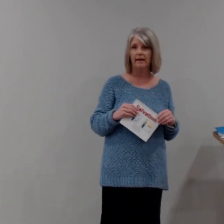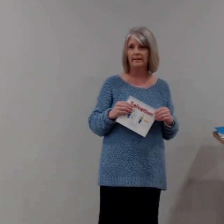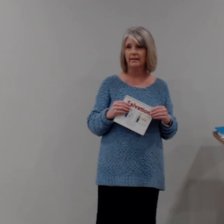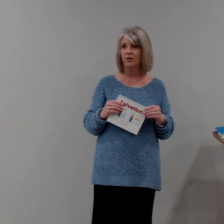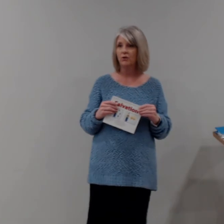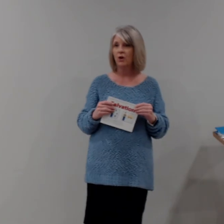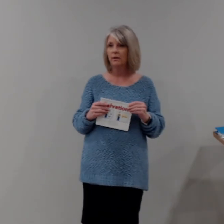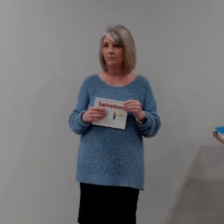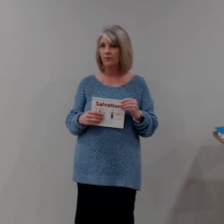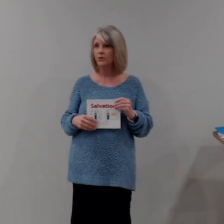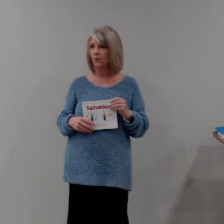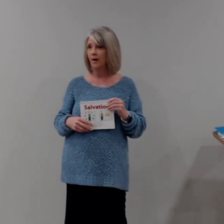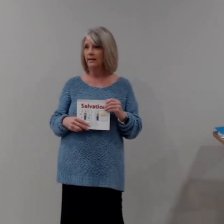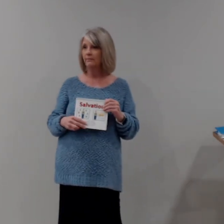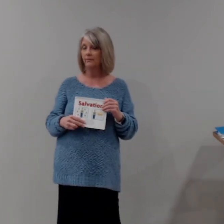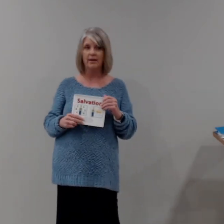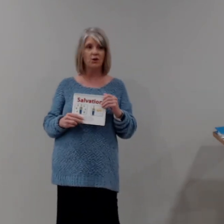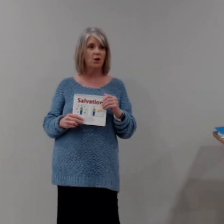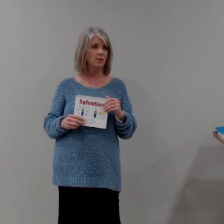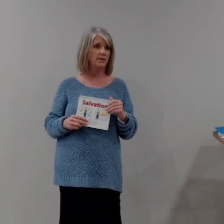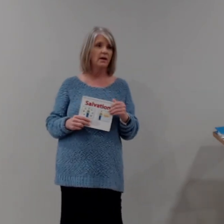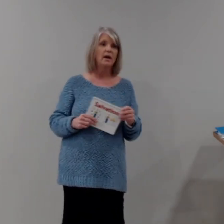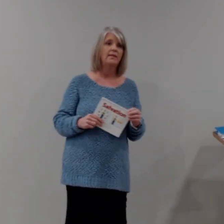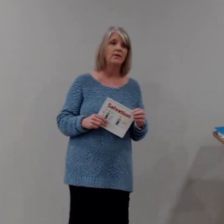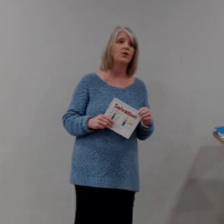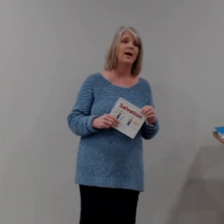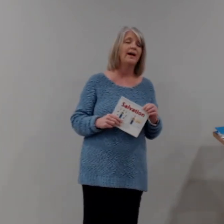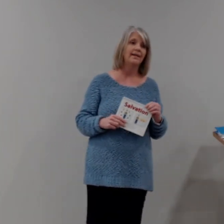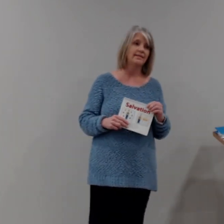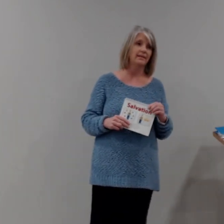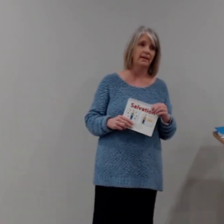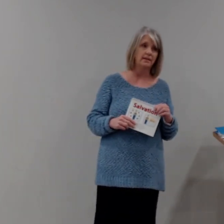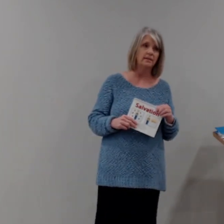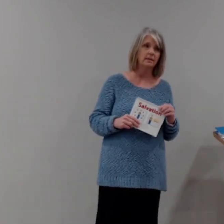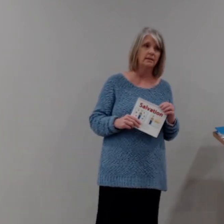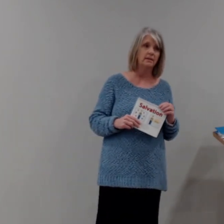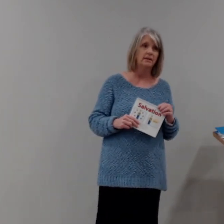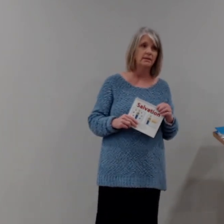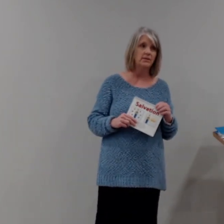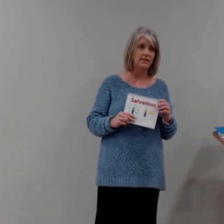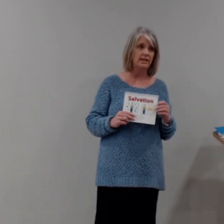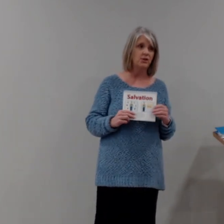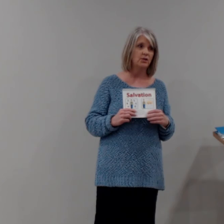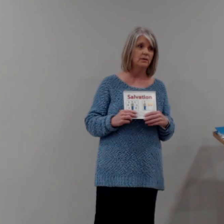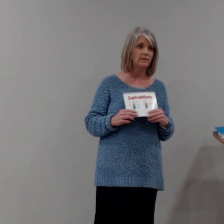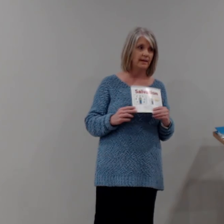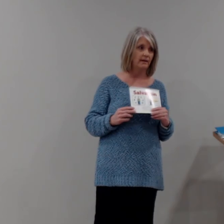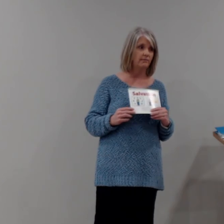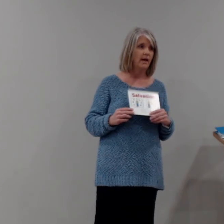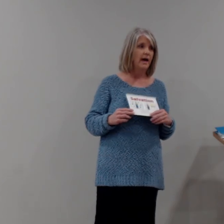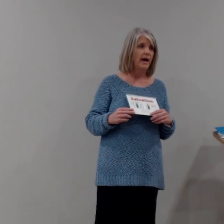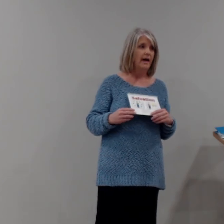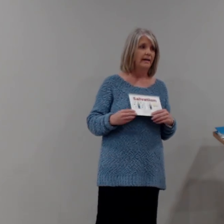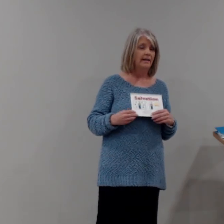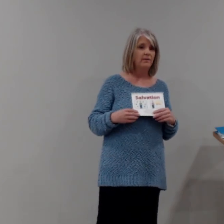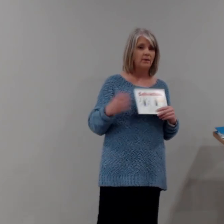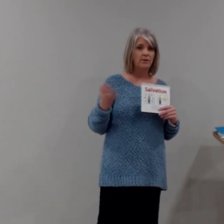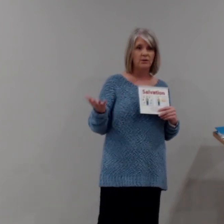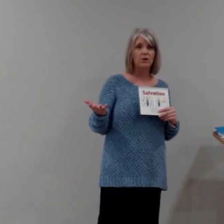the kindergarten and first grade flashcards. Those are excellent to teach deaf. And even though they're adults,